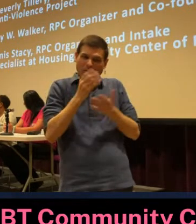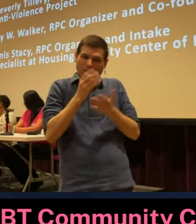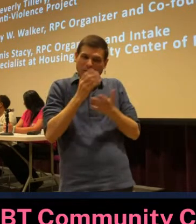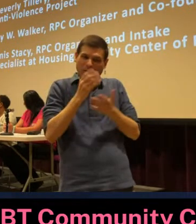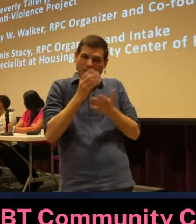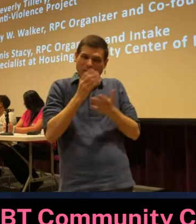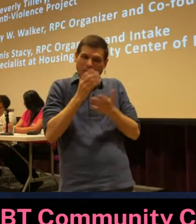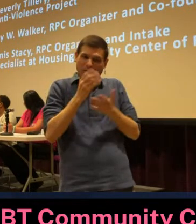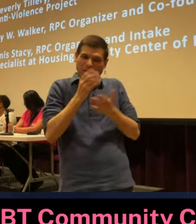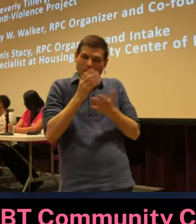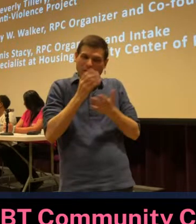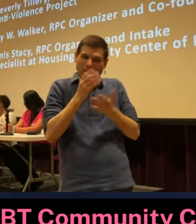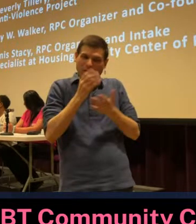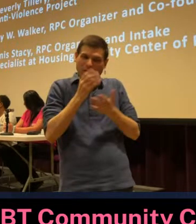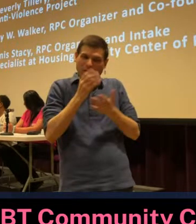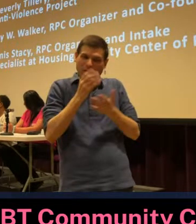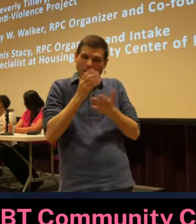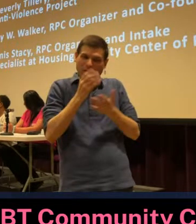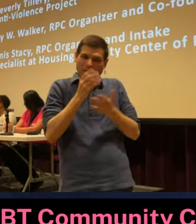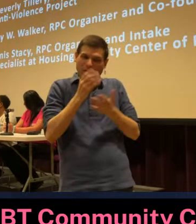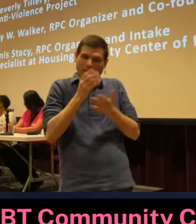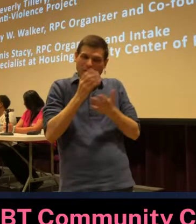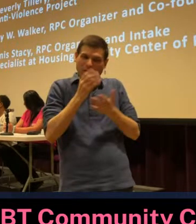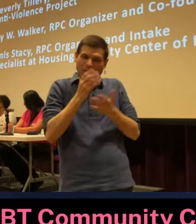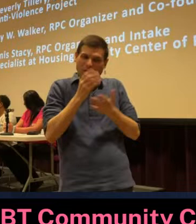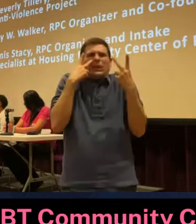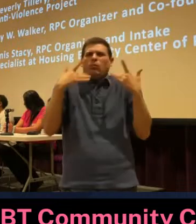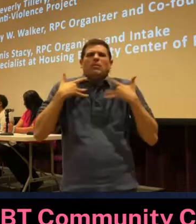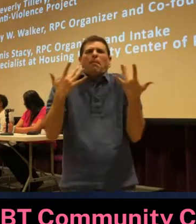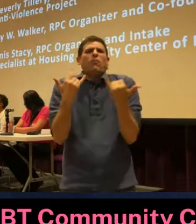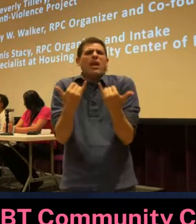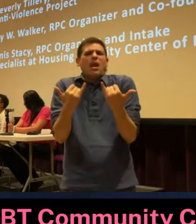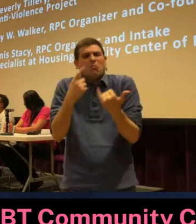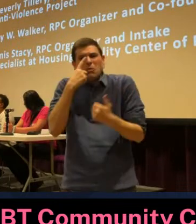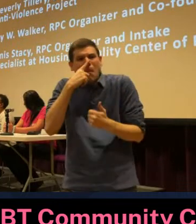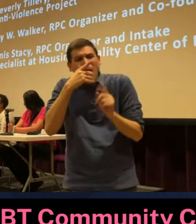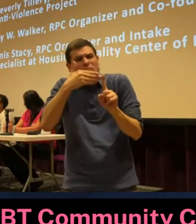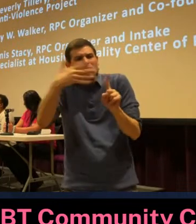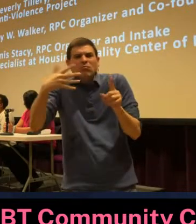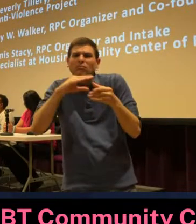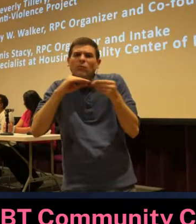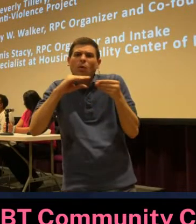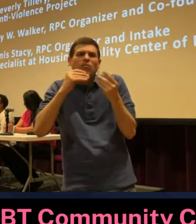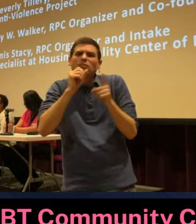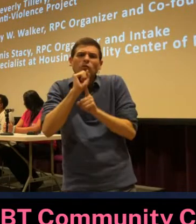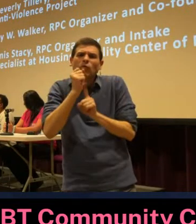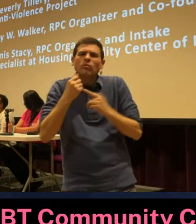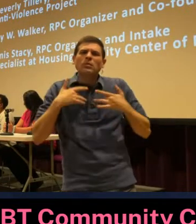bit more about what you're seeing in terms of overall. Yeah, I mean,